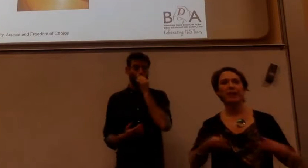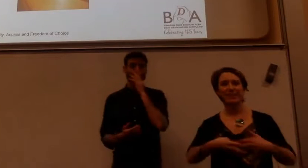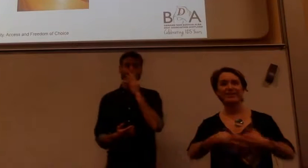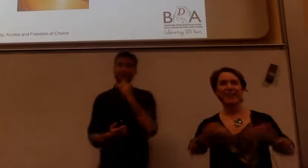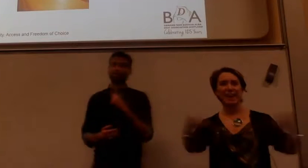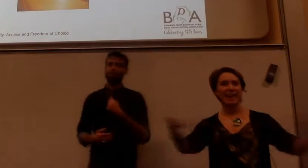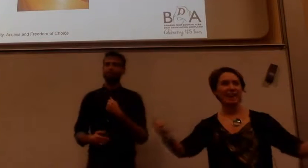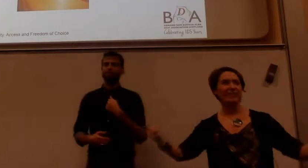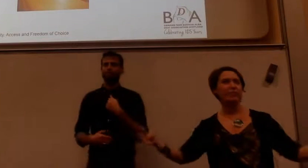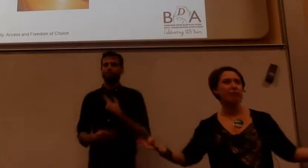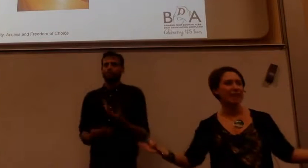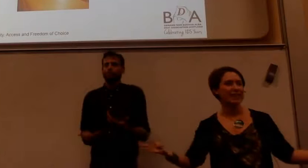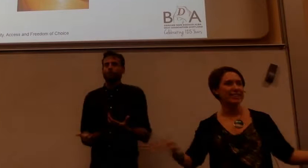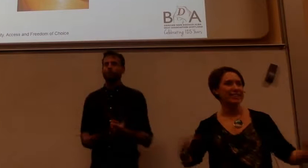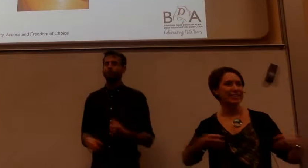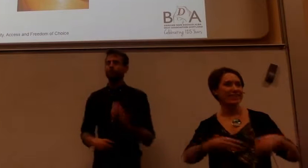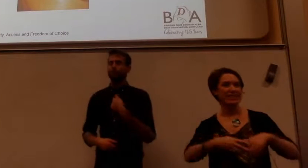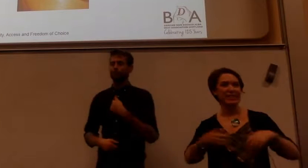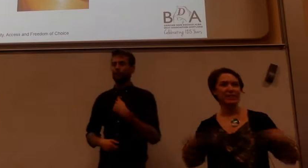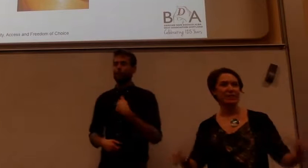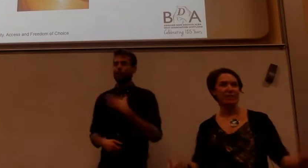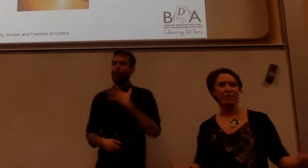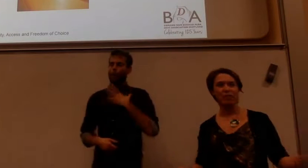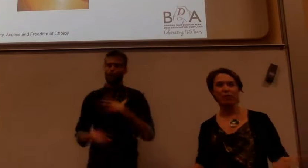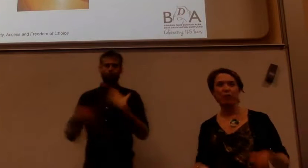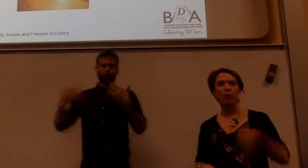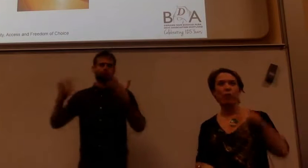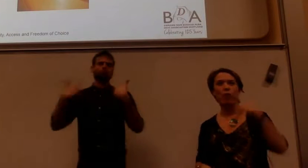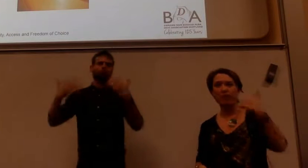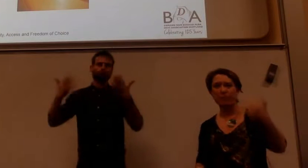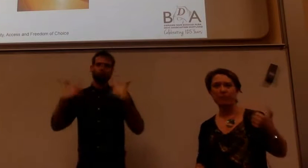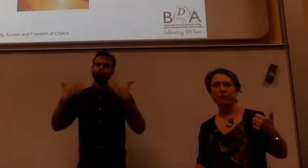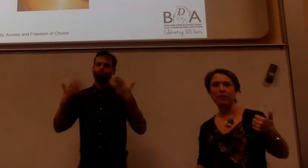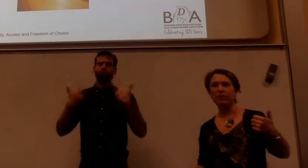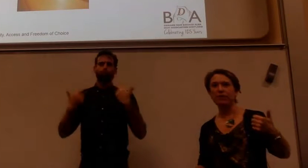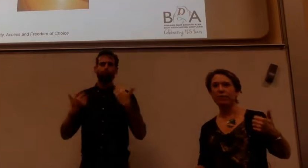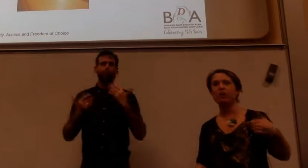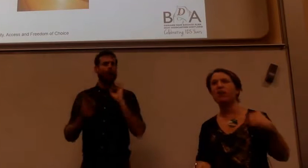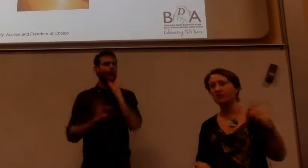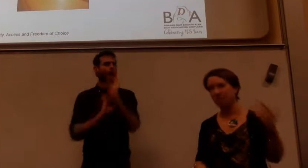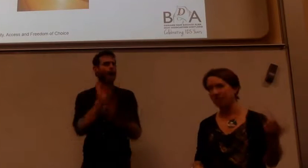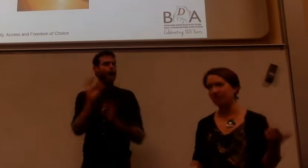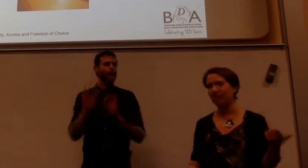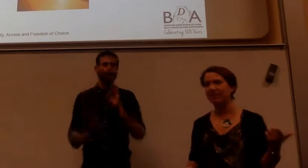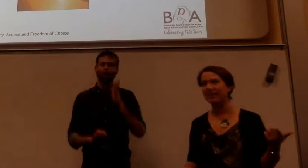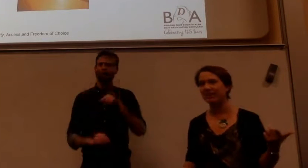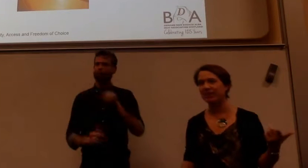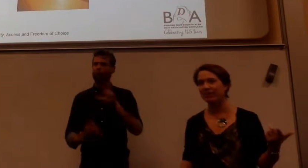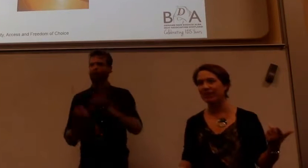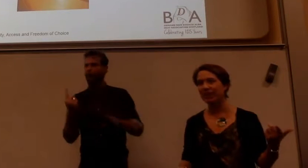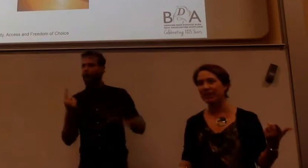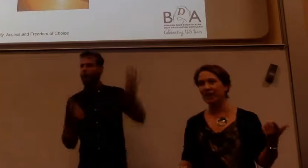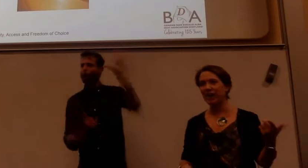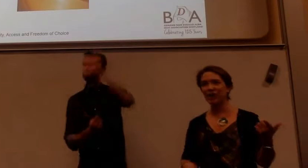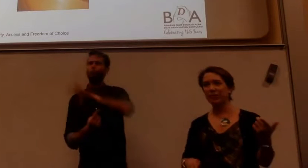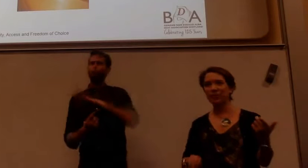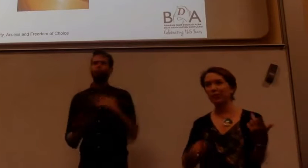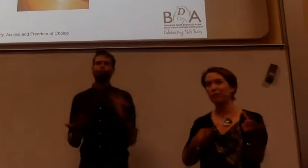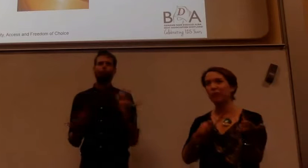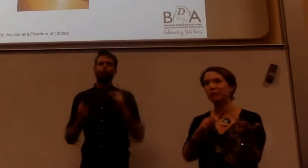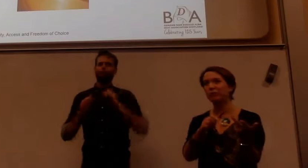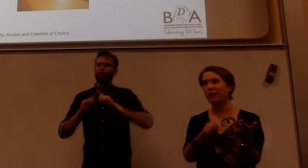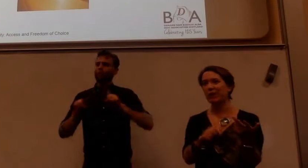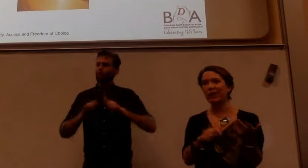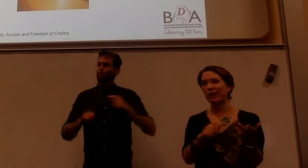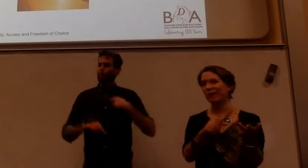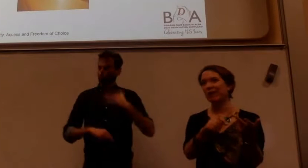We would like to get a spread in terms of where people live, what kind of areas they live in, you